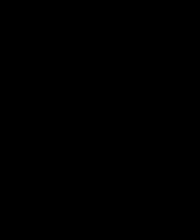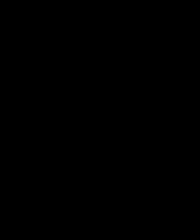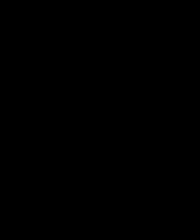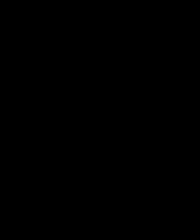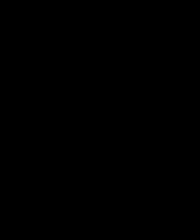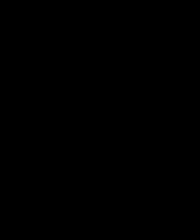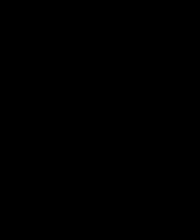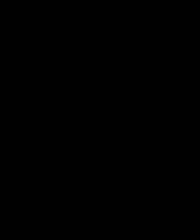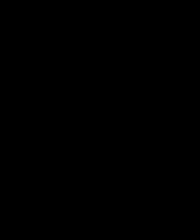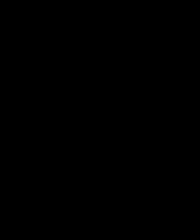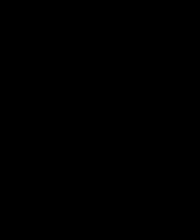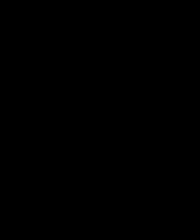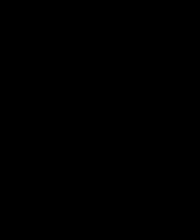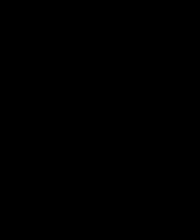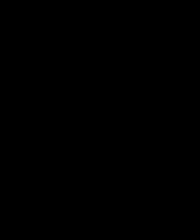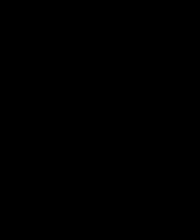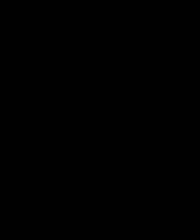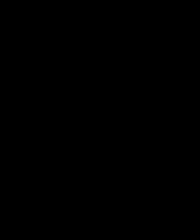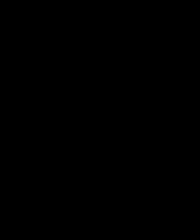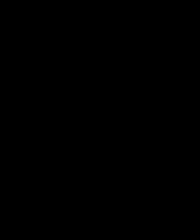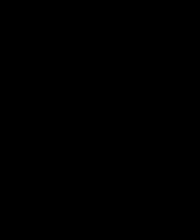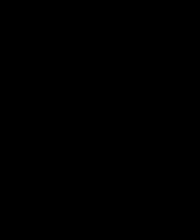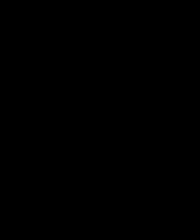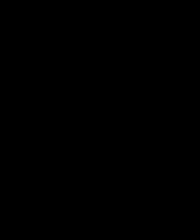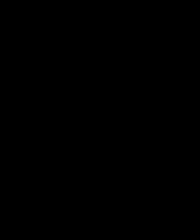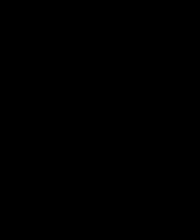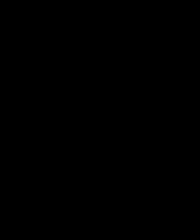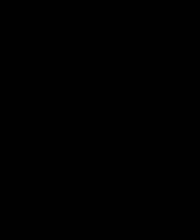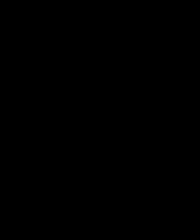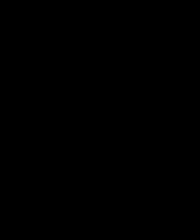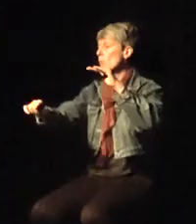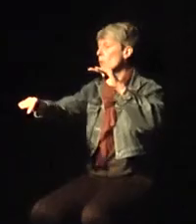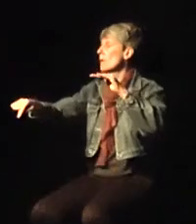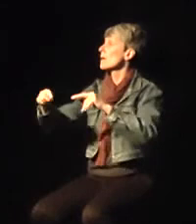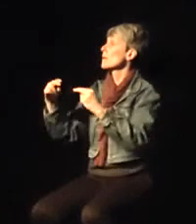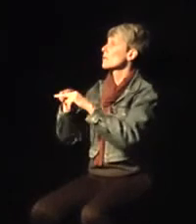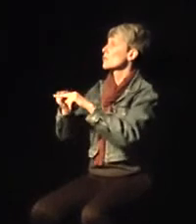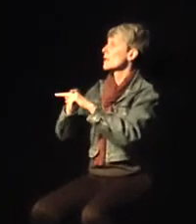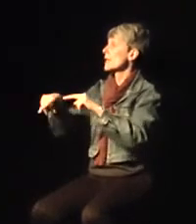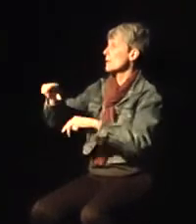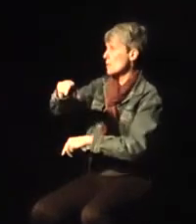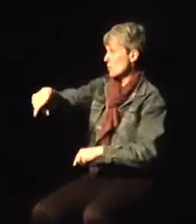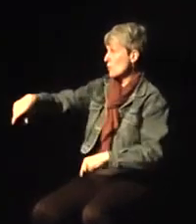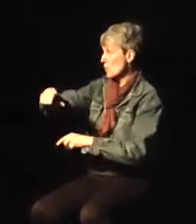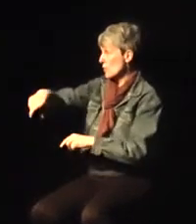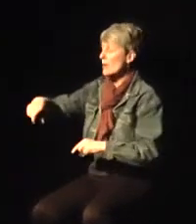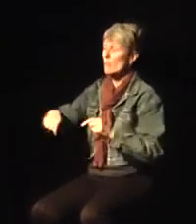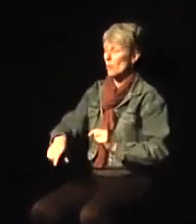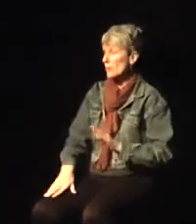two hills. In the middle of the two hills is a flat area for a railroad track. These hills are long and